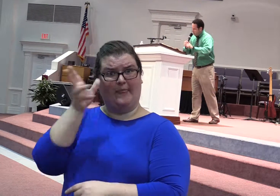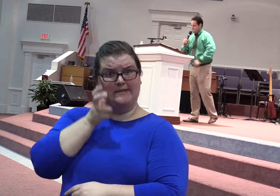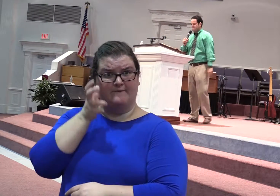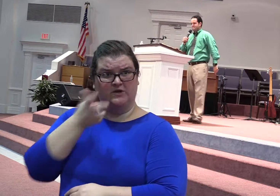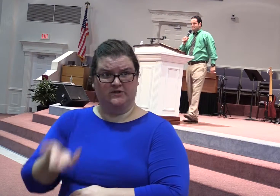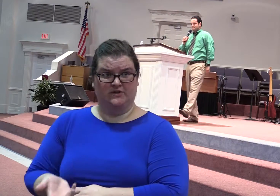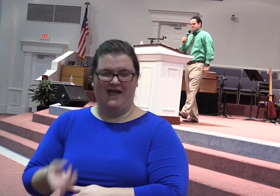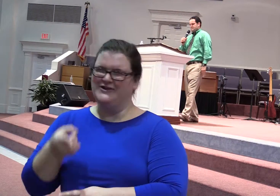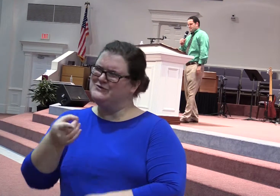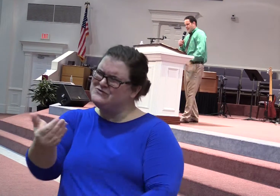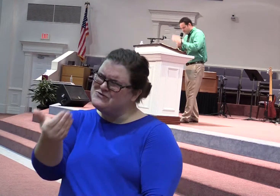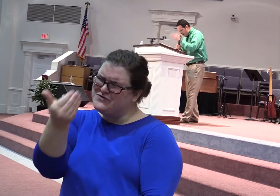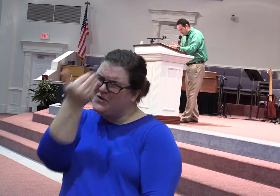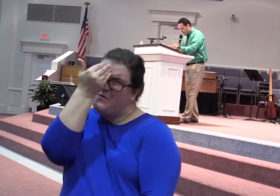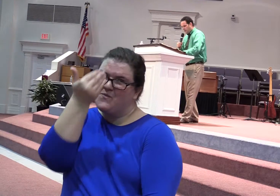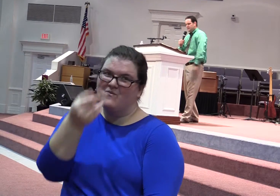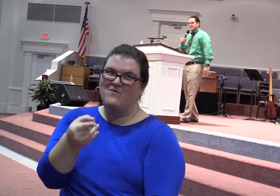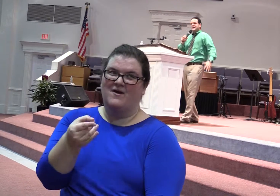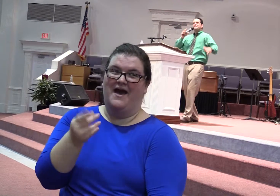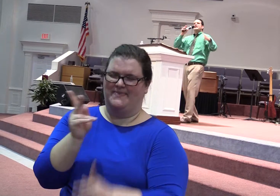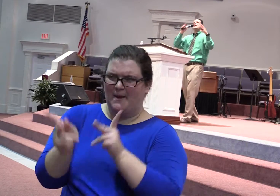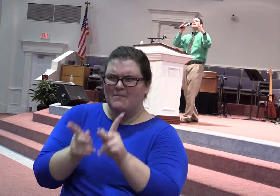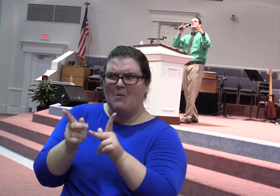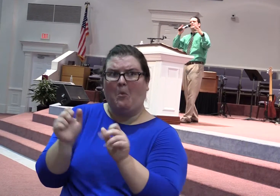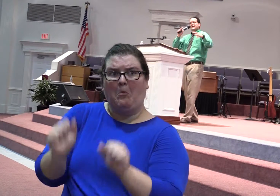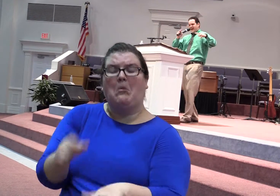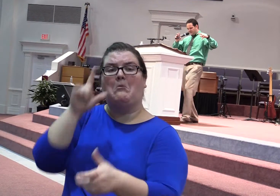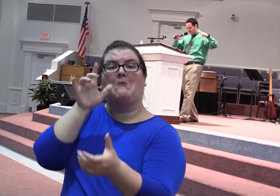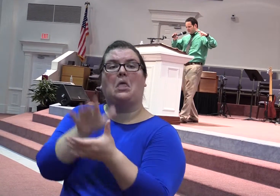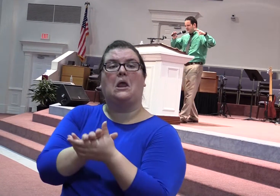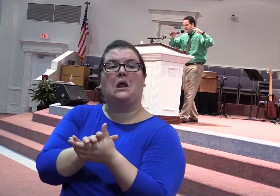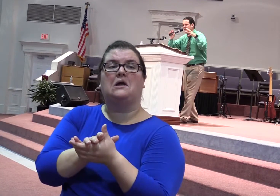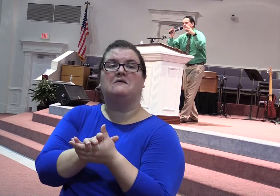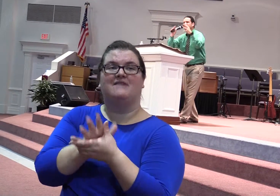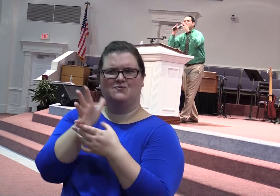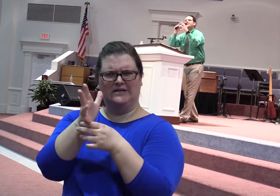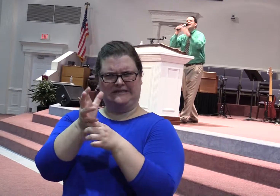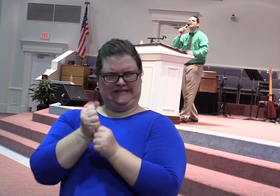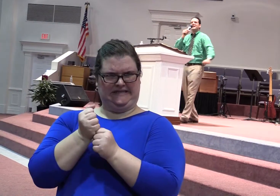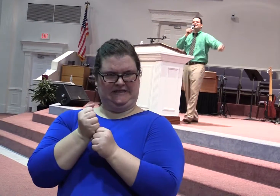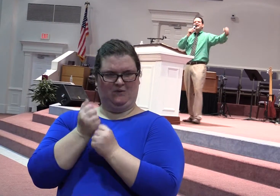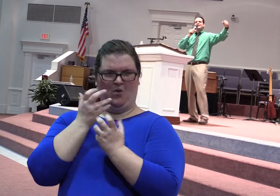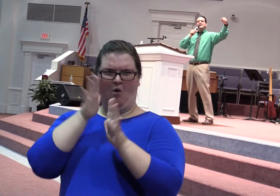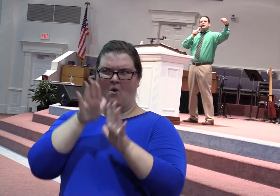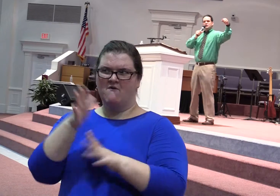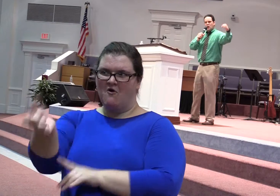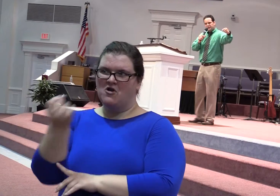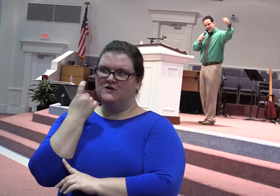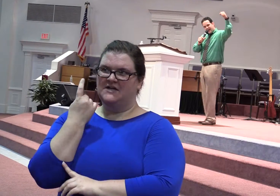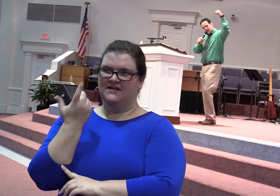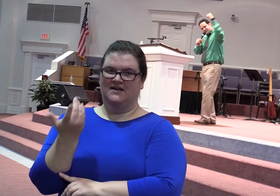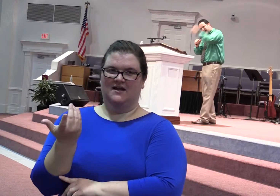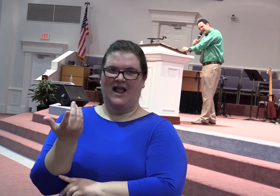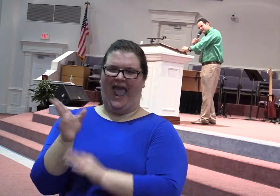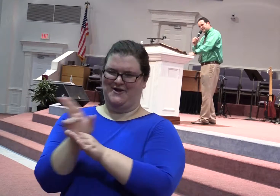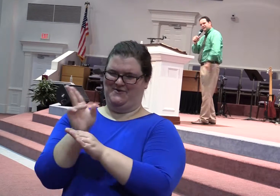knew that people can believe and receive this revelation and then use the